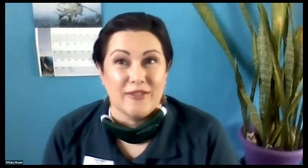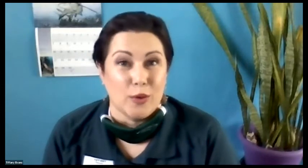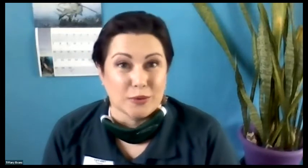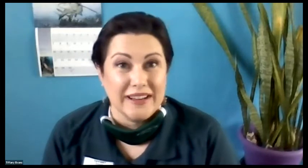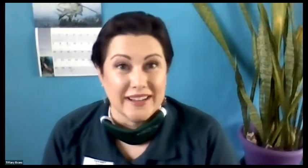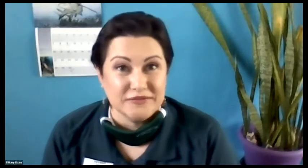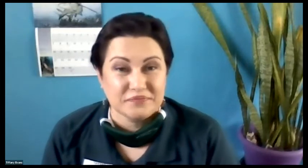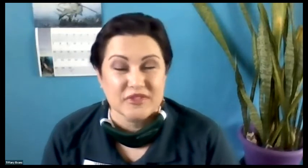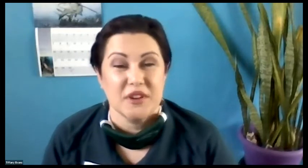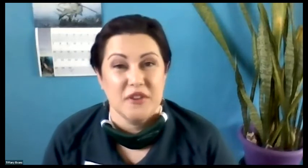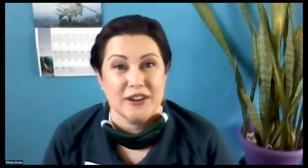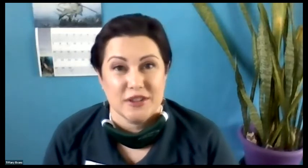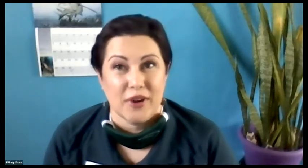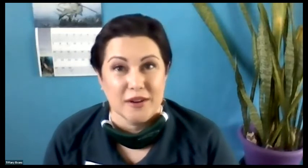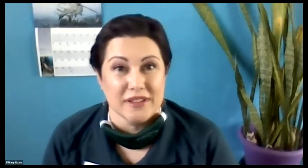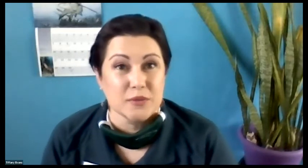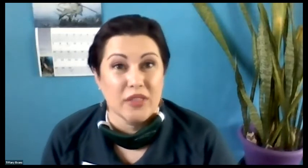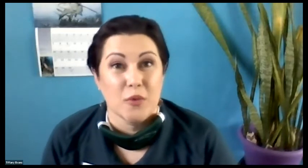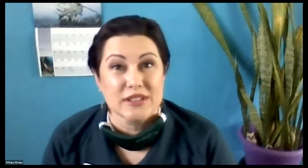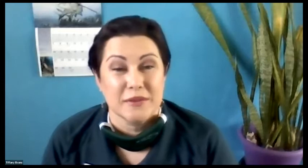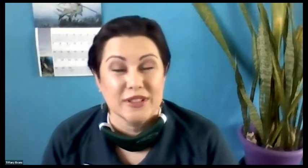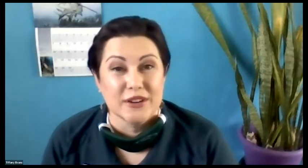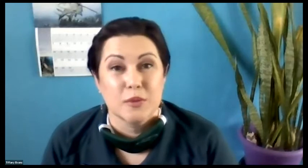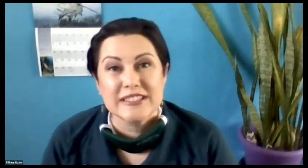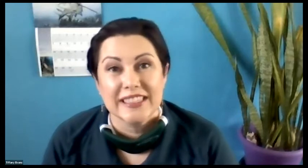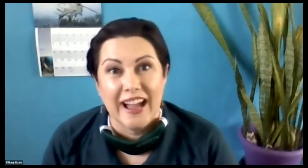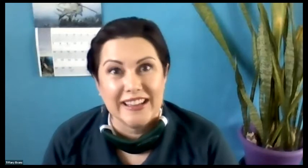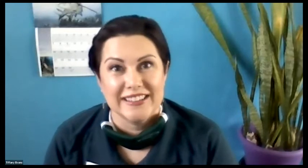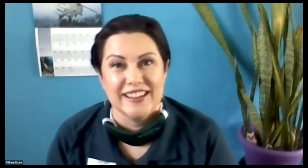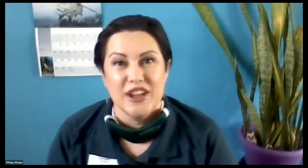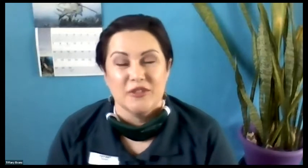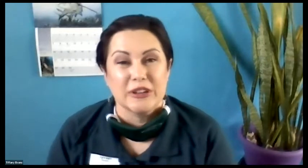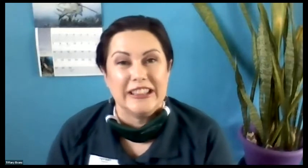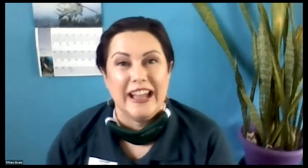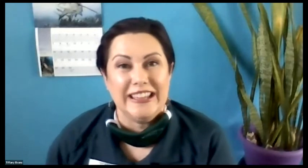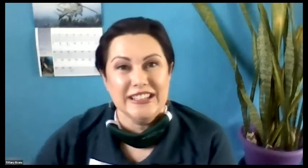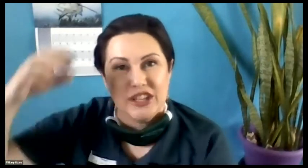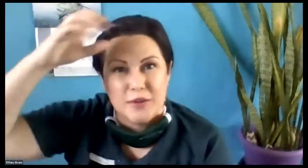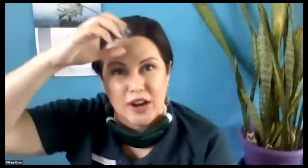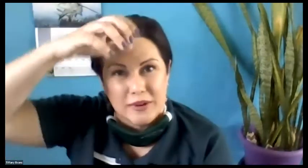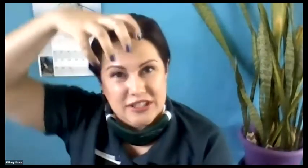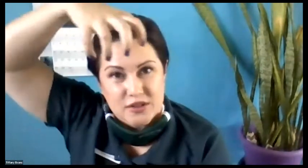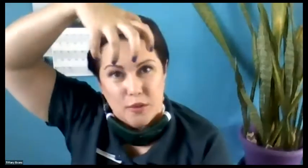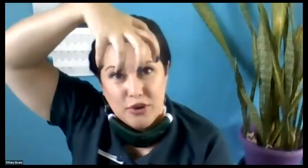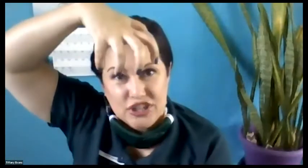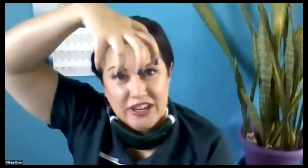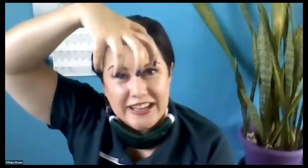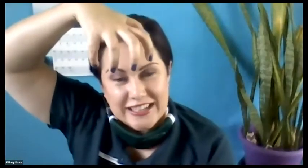already done. So if you watch the prior ones, one of the words that we learned was lion. For lion, you are going to put your hand here like